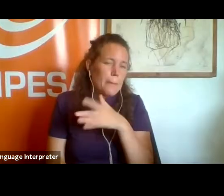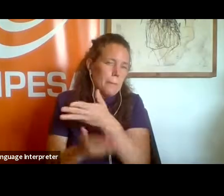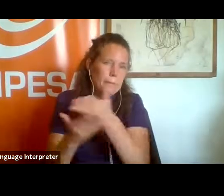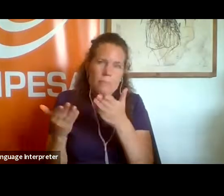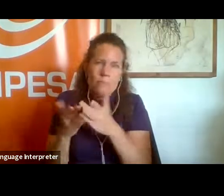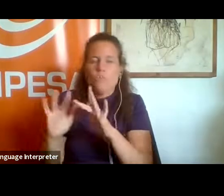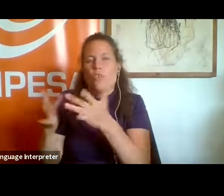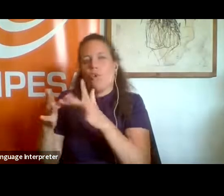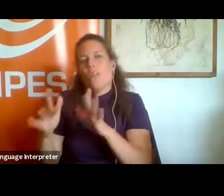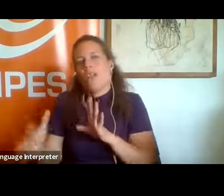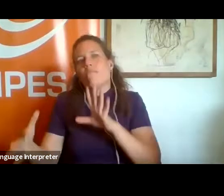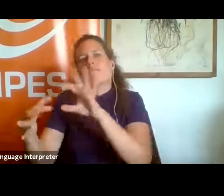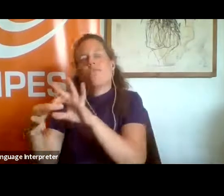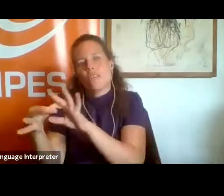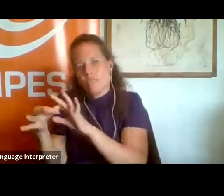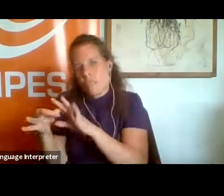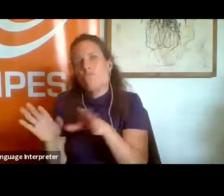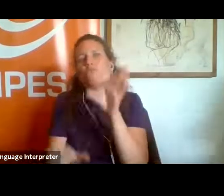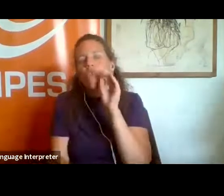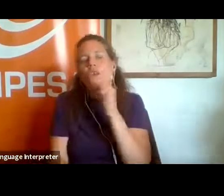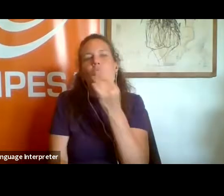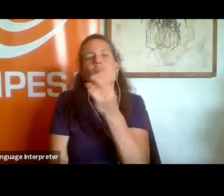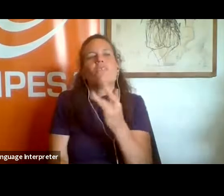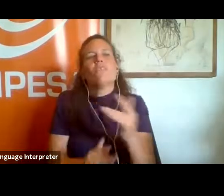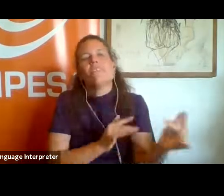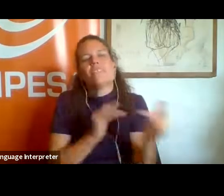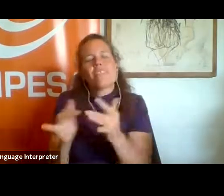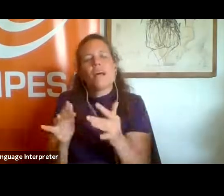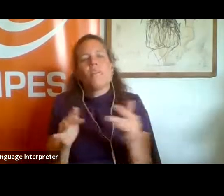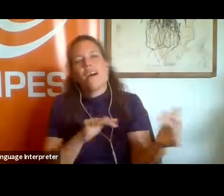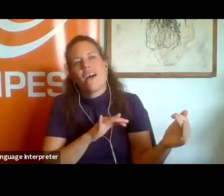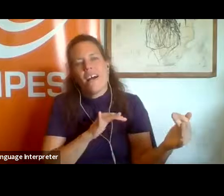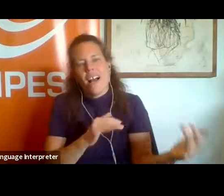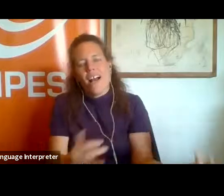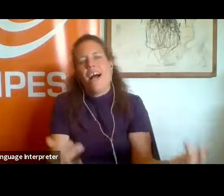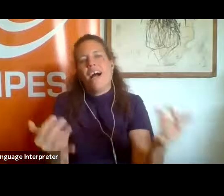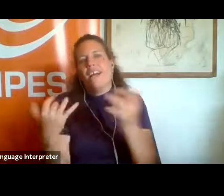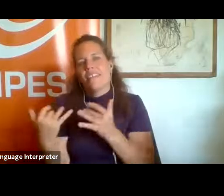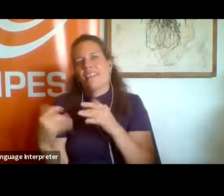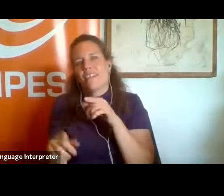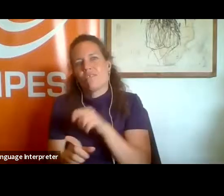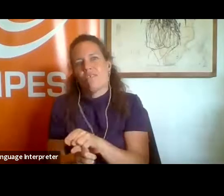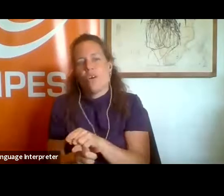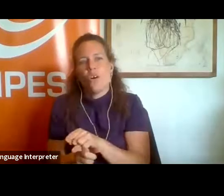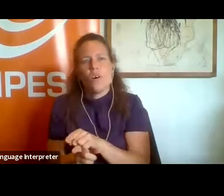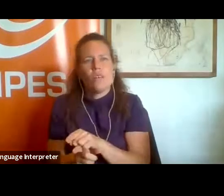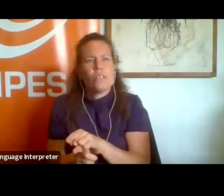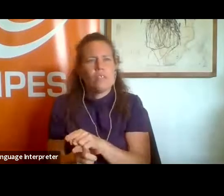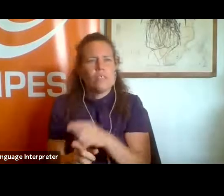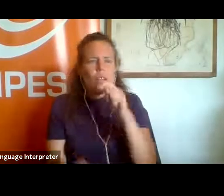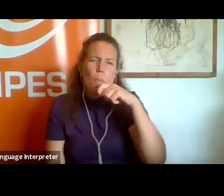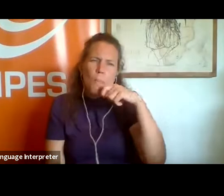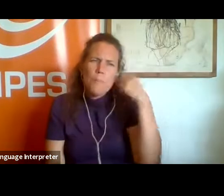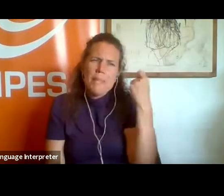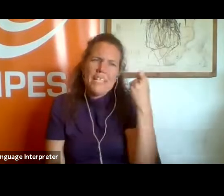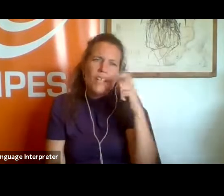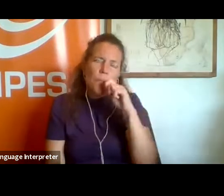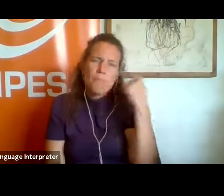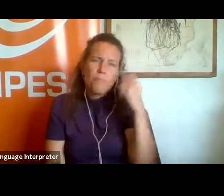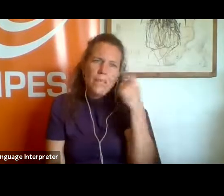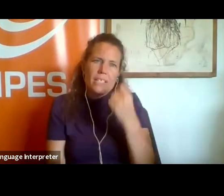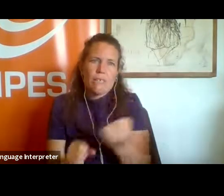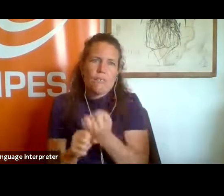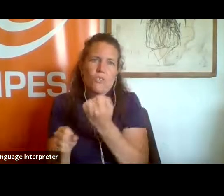connected online, you've heard about cyber attacks on meat producers and oil manufacturers,